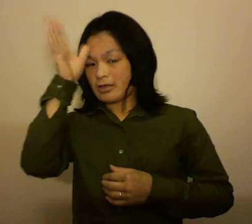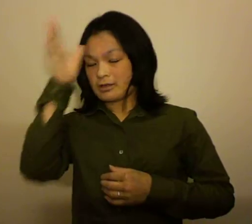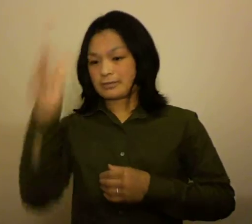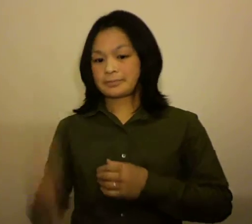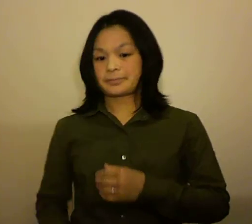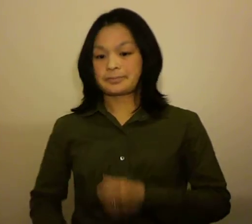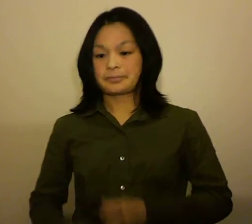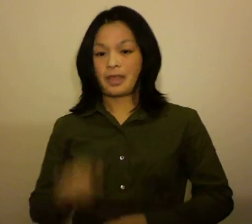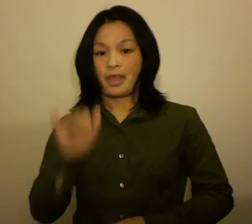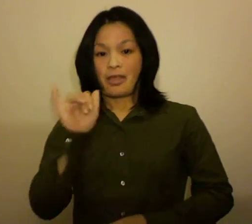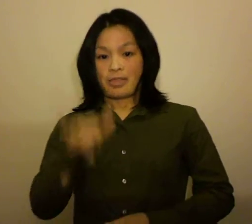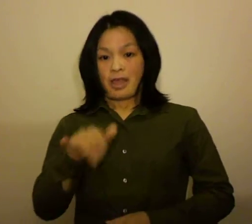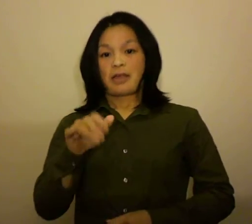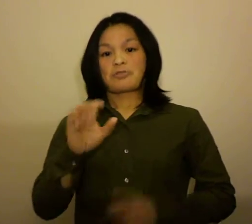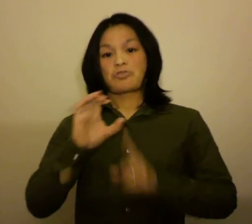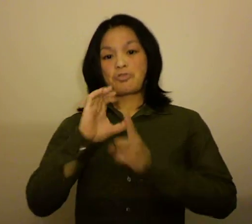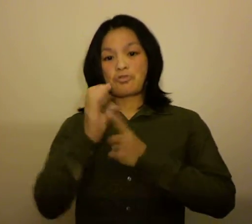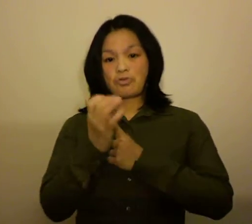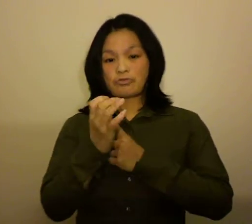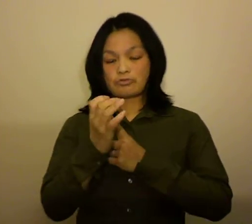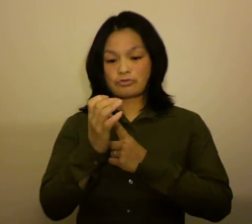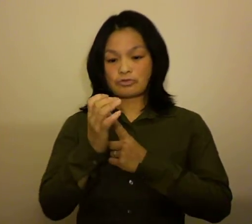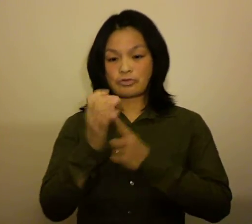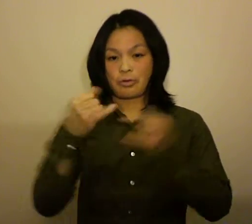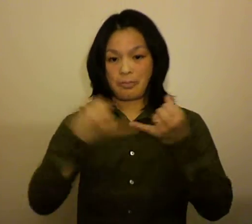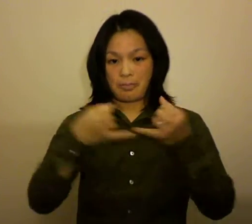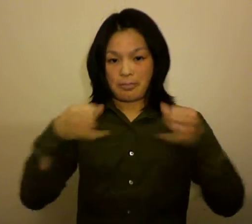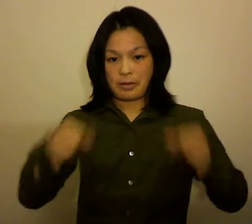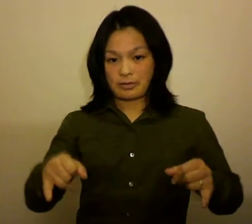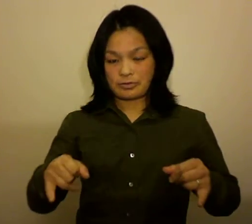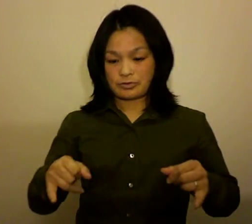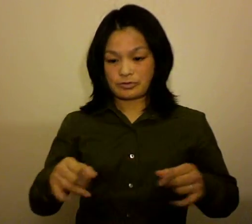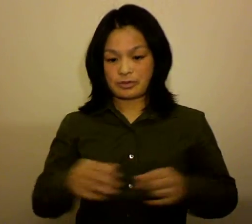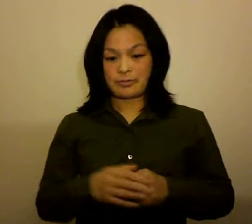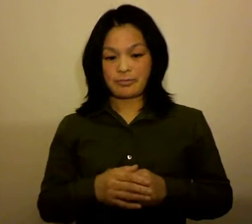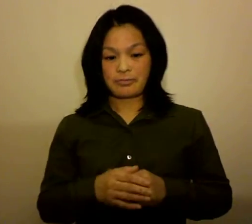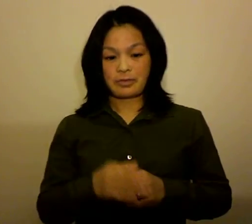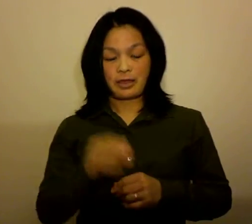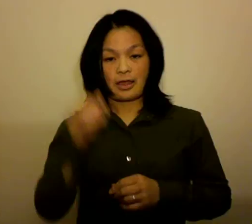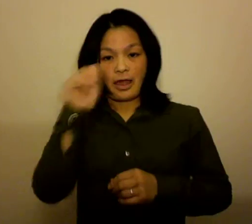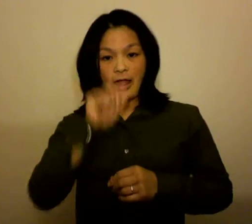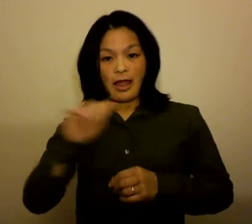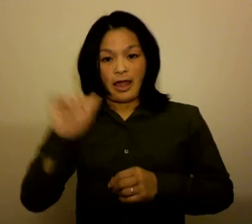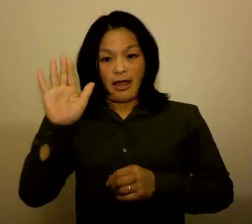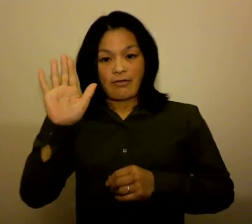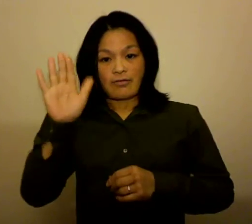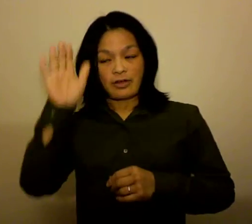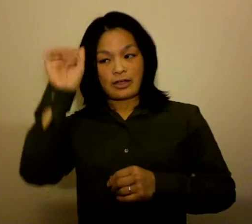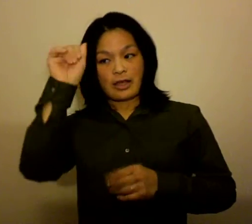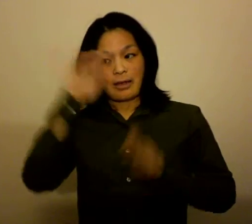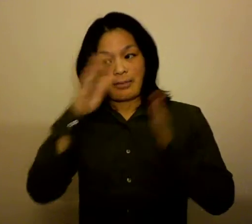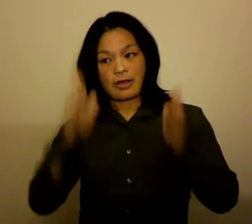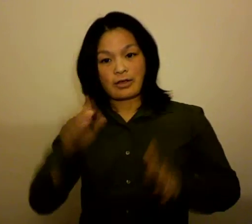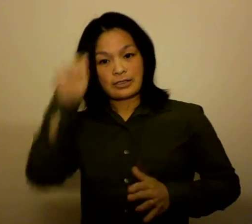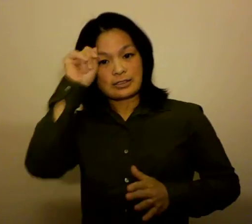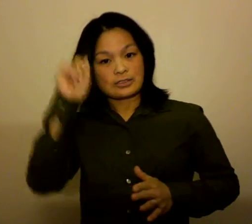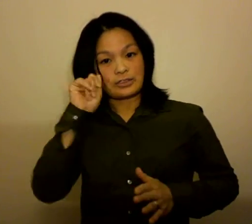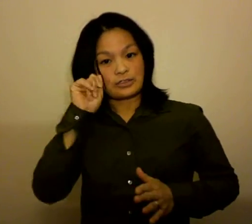talking about topics like this with their Black friends than they do with their white friends. Why? Because these kinds of